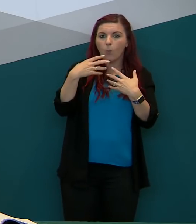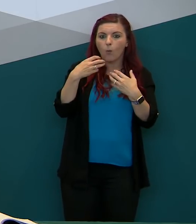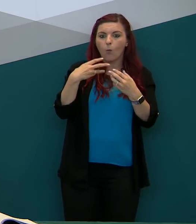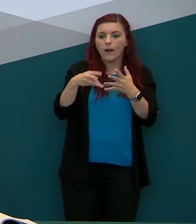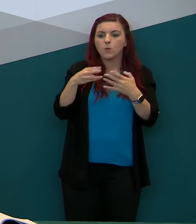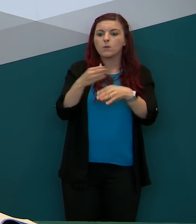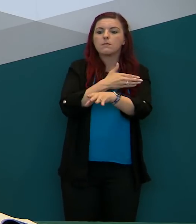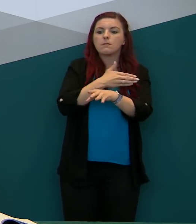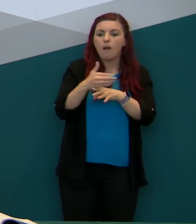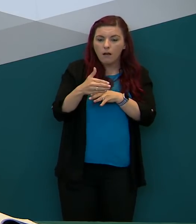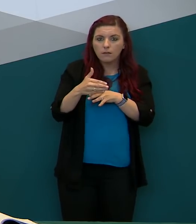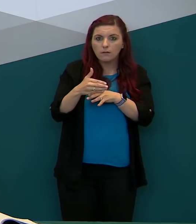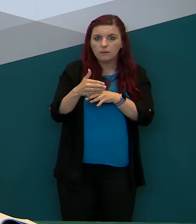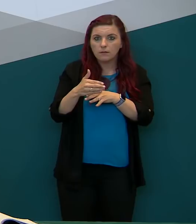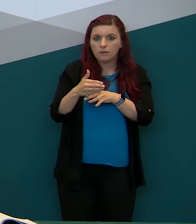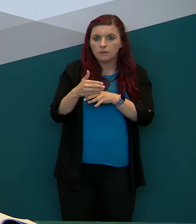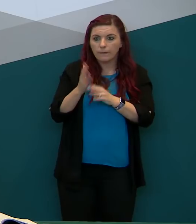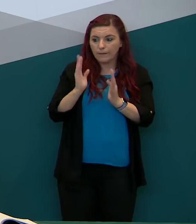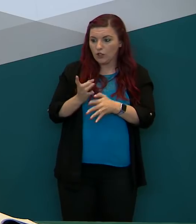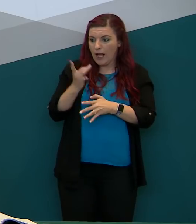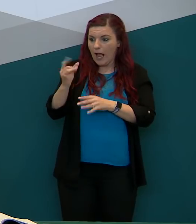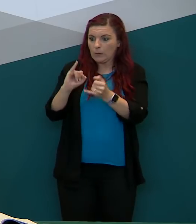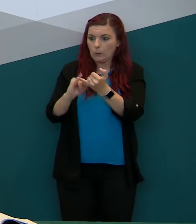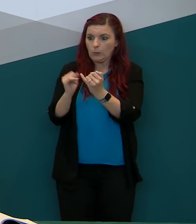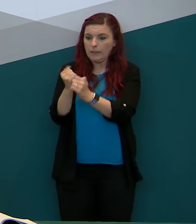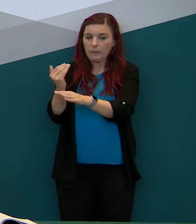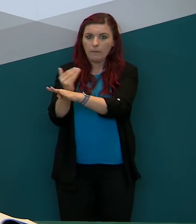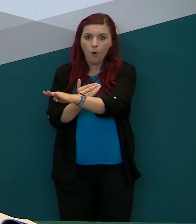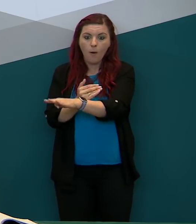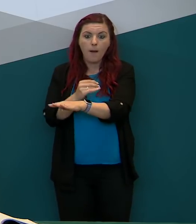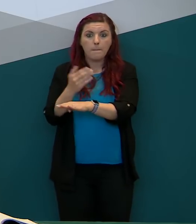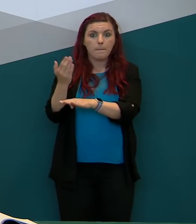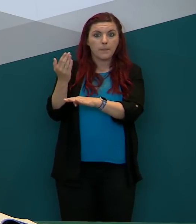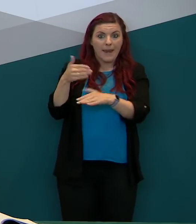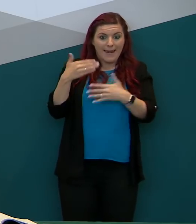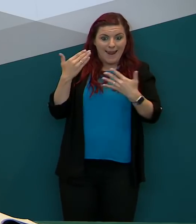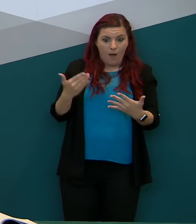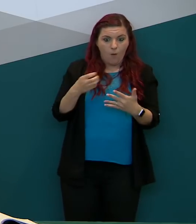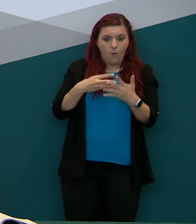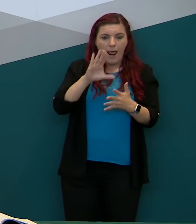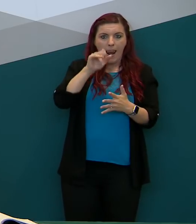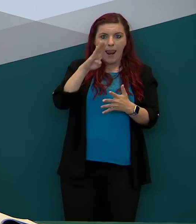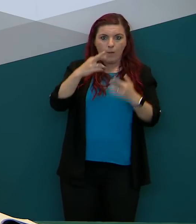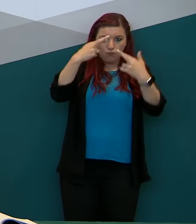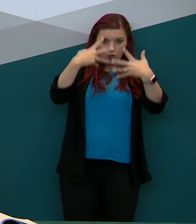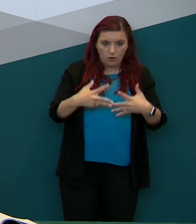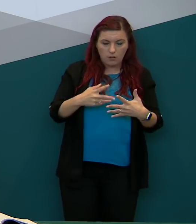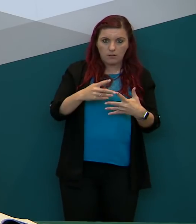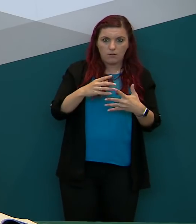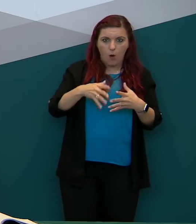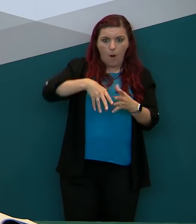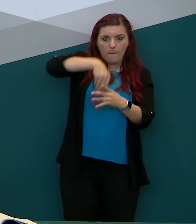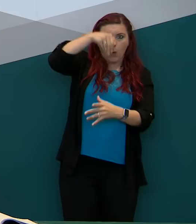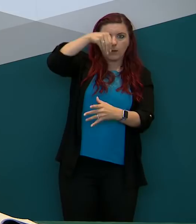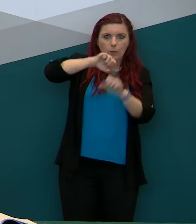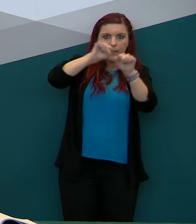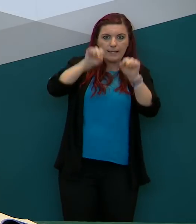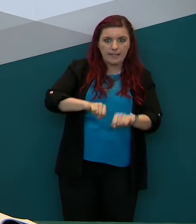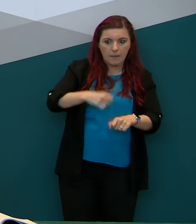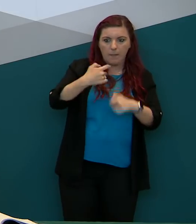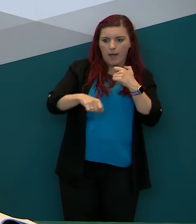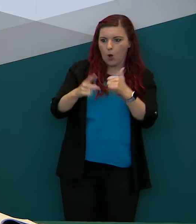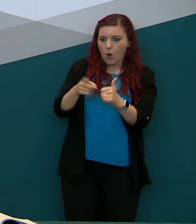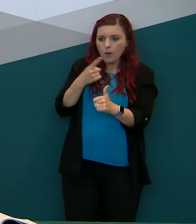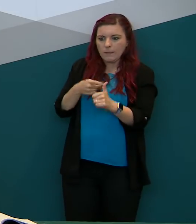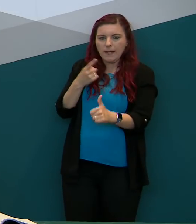tracing from the moment the lab result is uploaded to the time that the 80 or so people who are actively engaged in contact tracing start